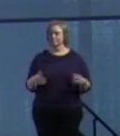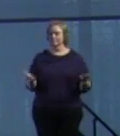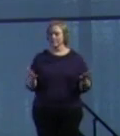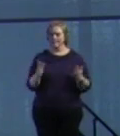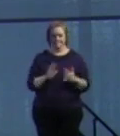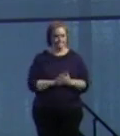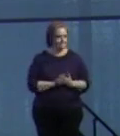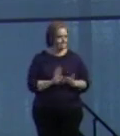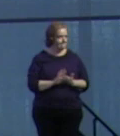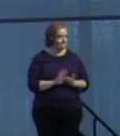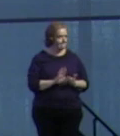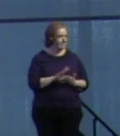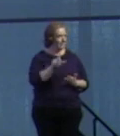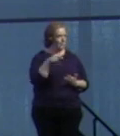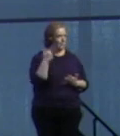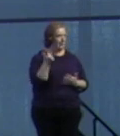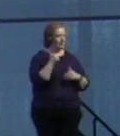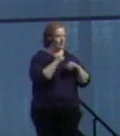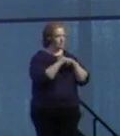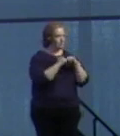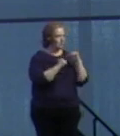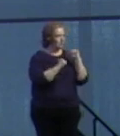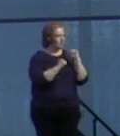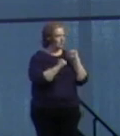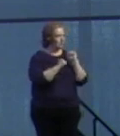What else about the structure of the show?